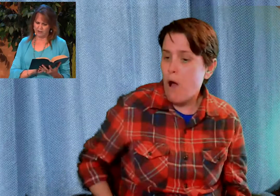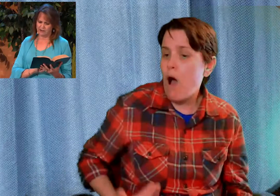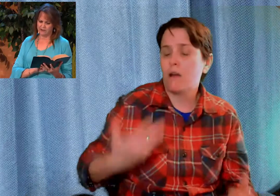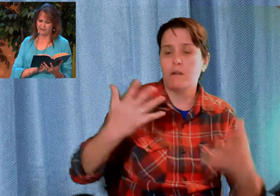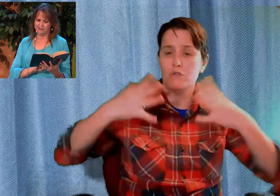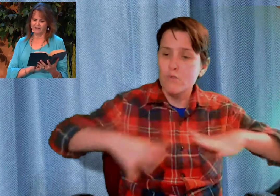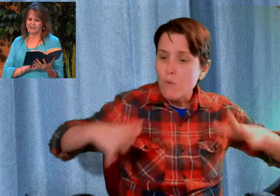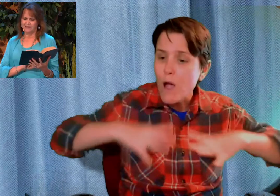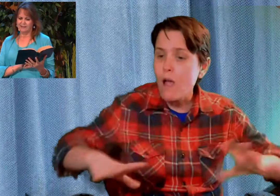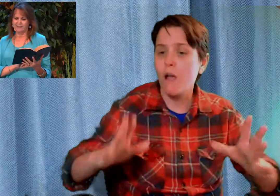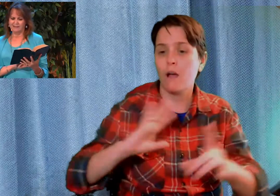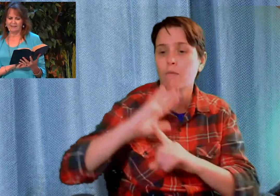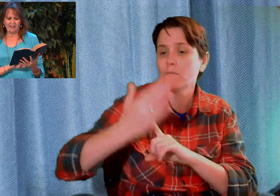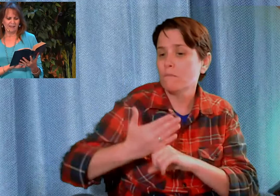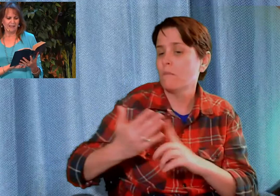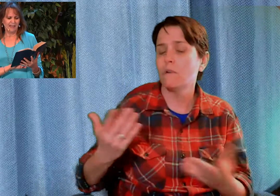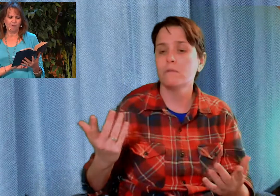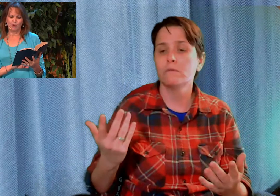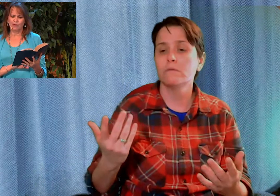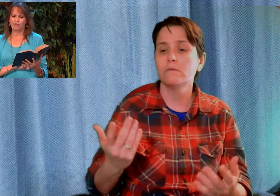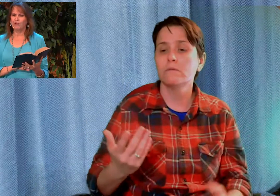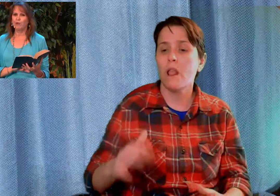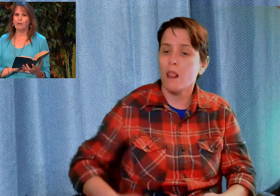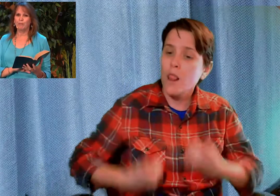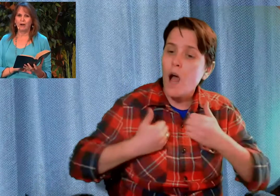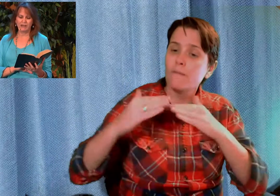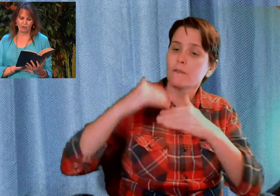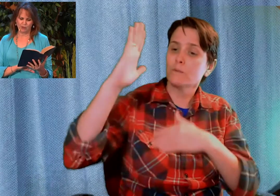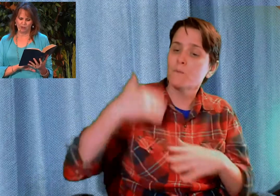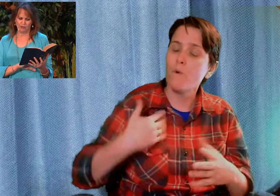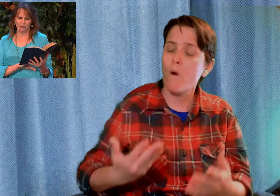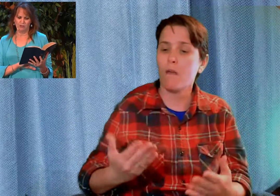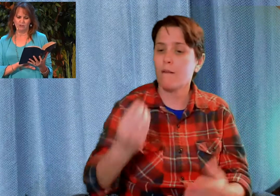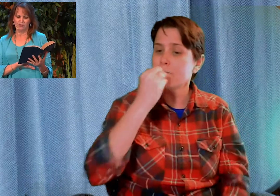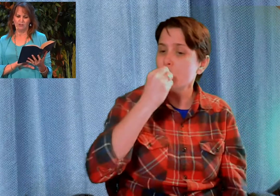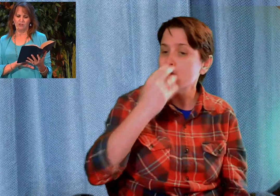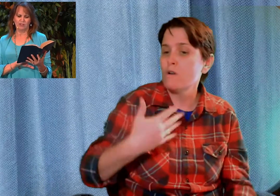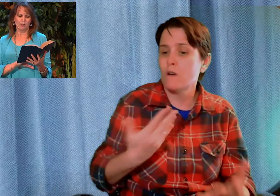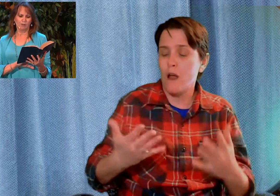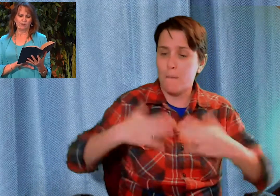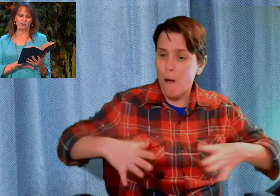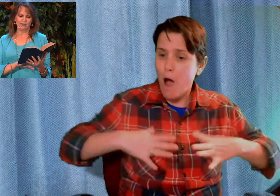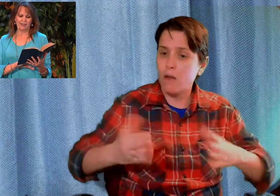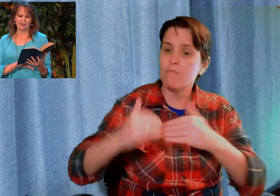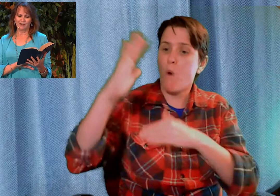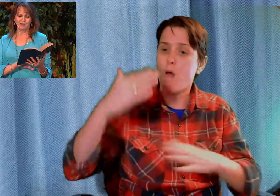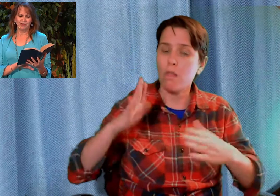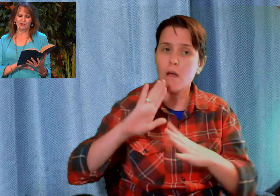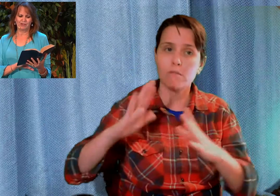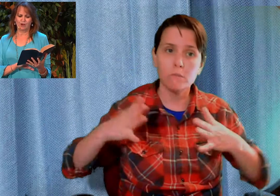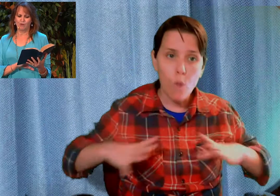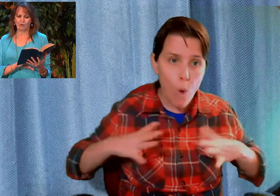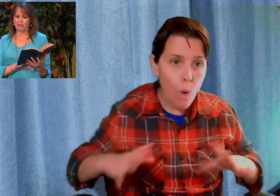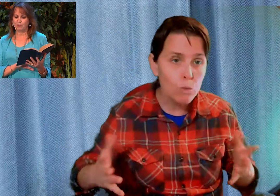will wear. Is not life more than food and body more than clothes? Look at the birds of the air. They do